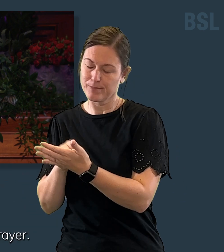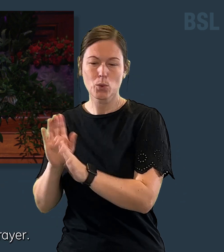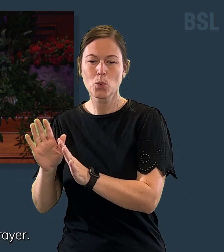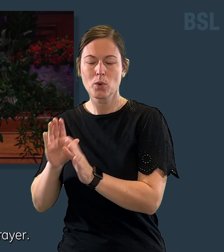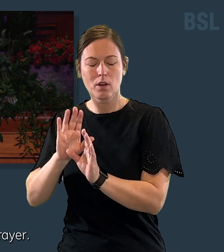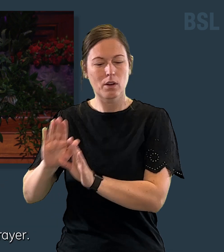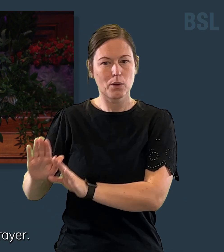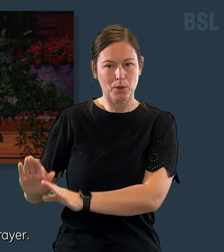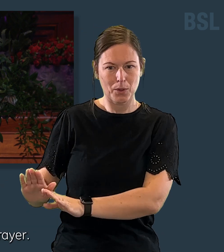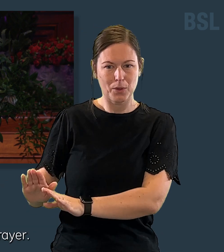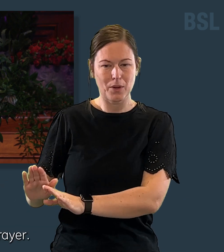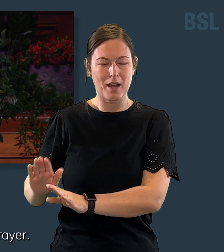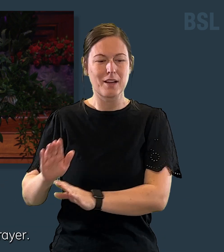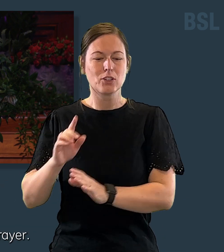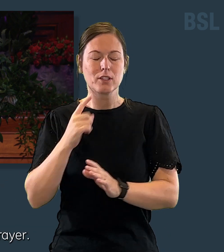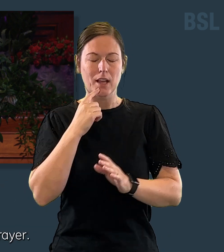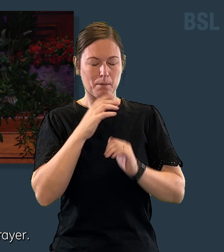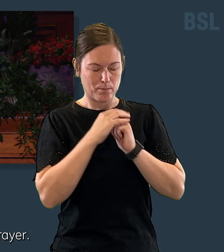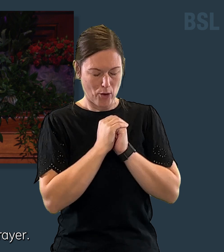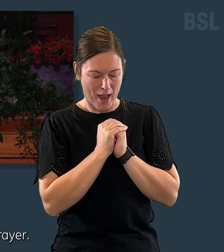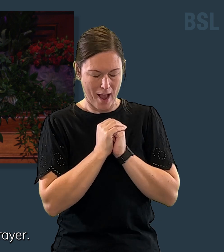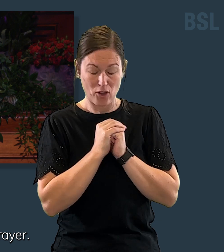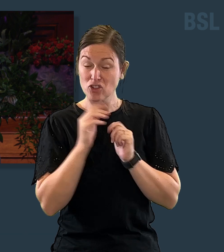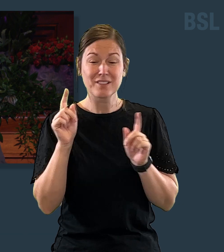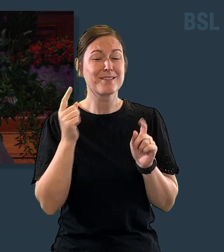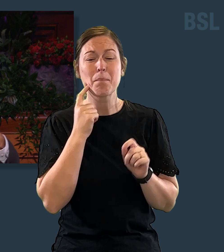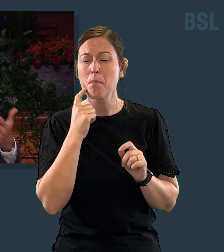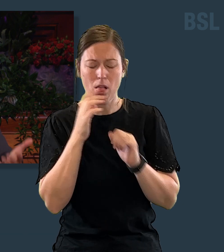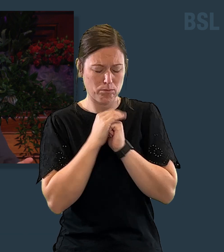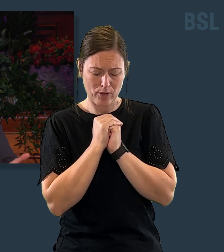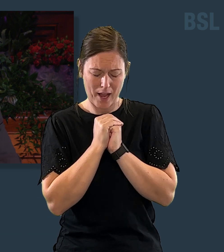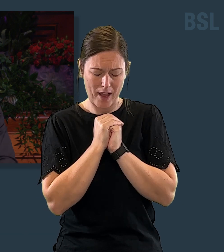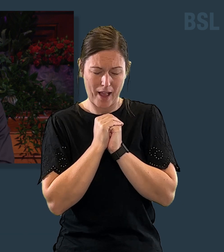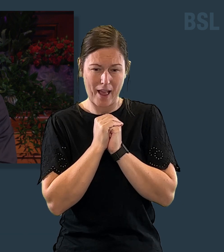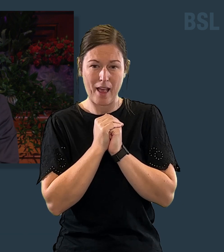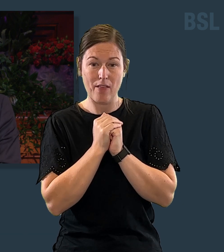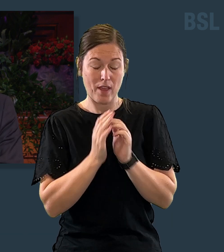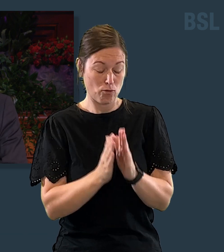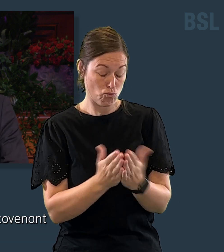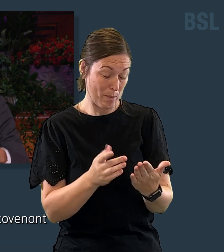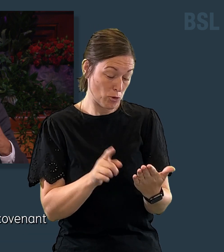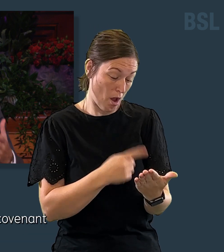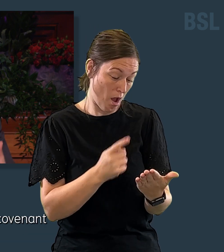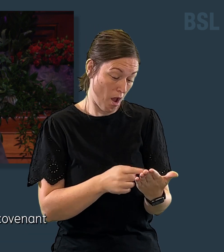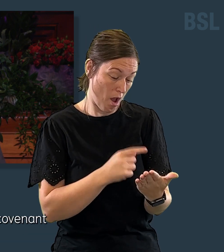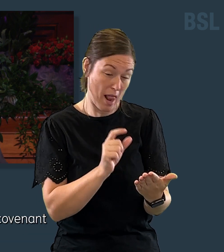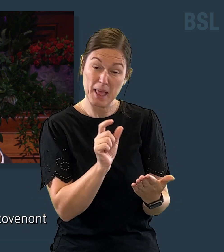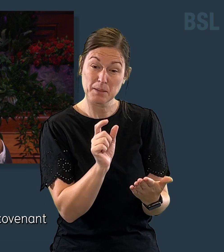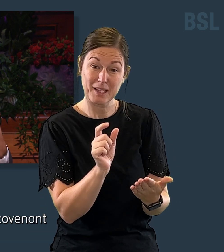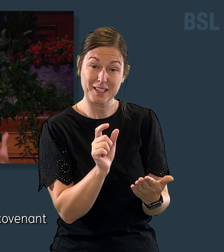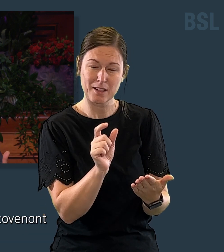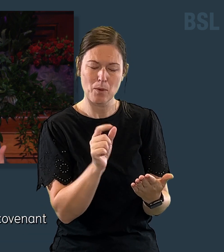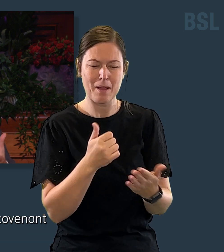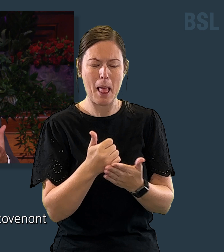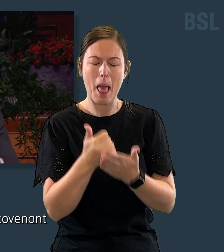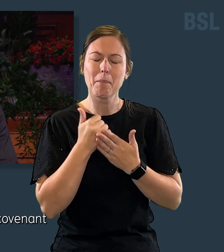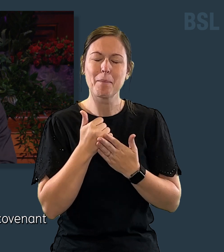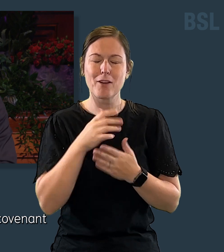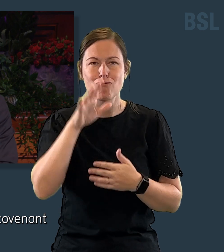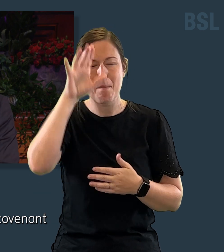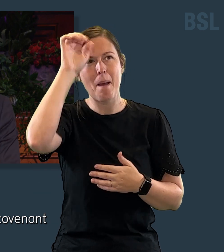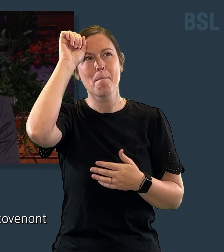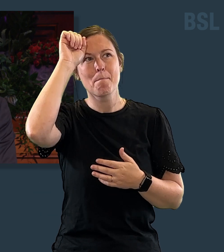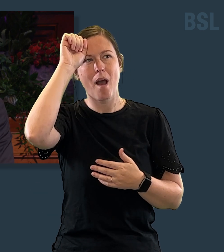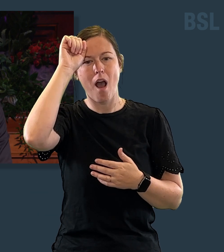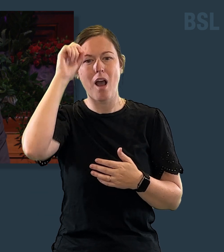I say a prayer, even a simple prayer. Then I read a scripture. This helps me with my weekly covenant